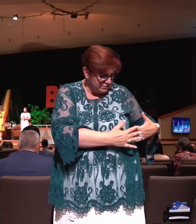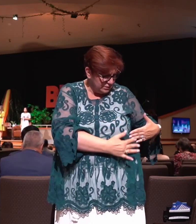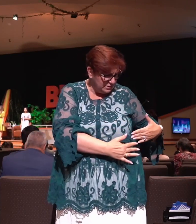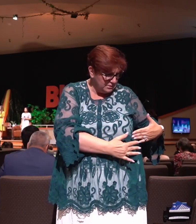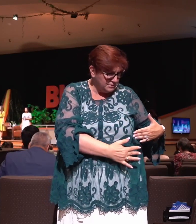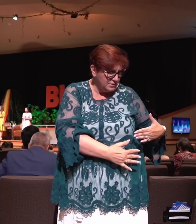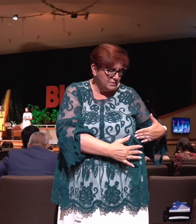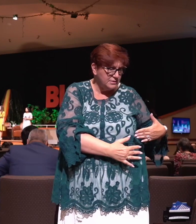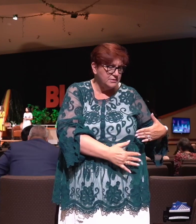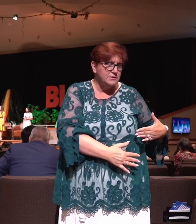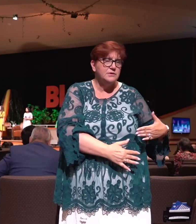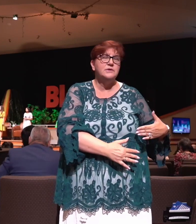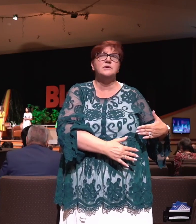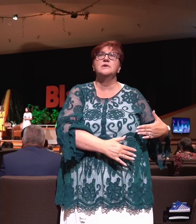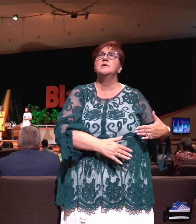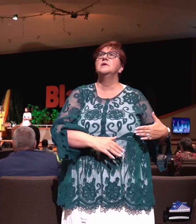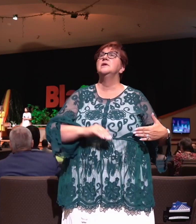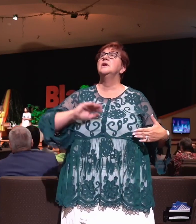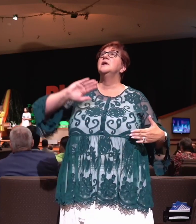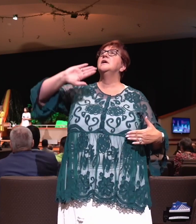no greater